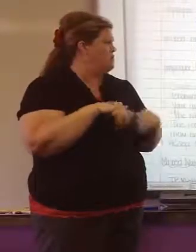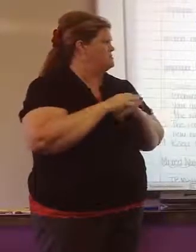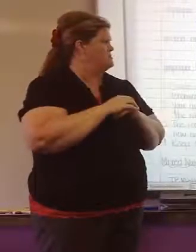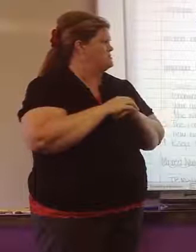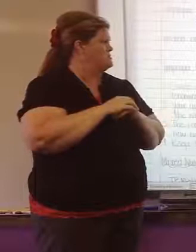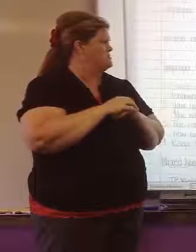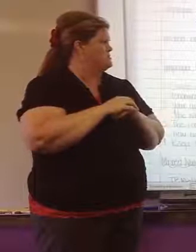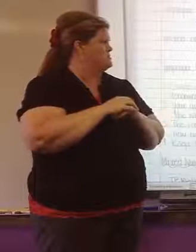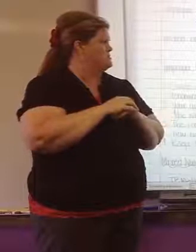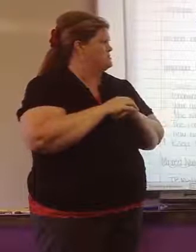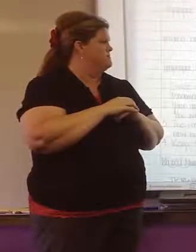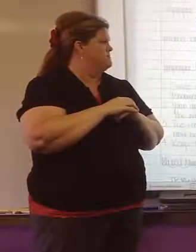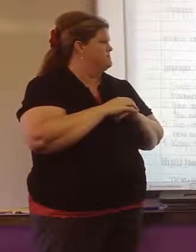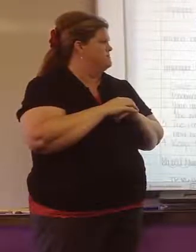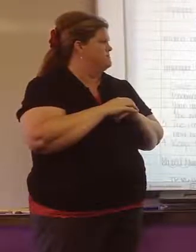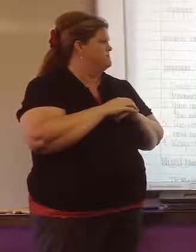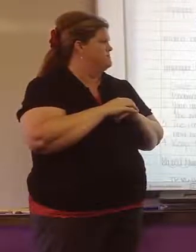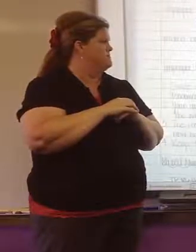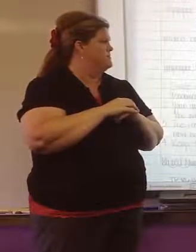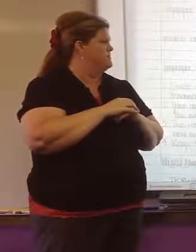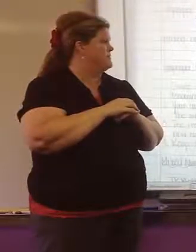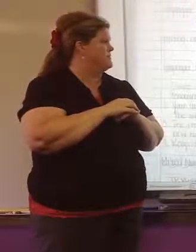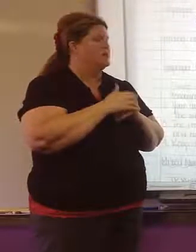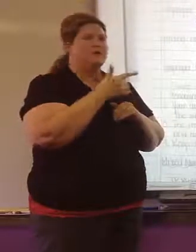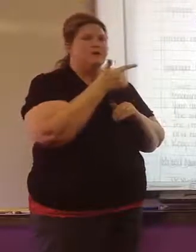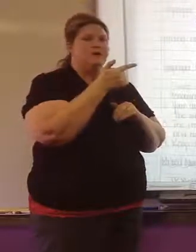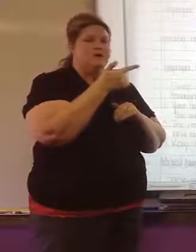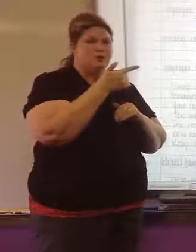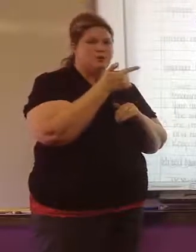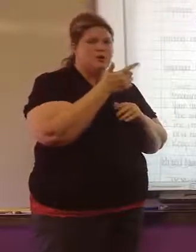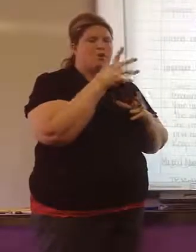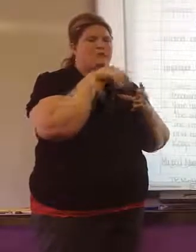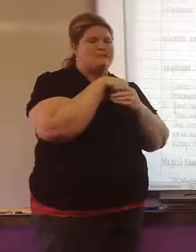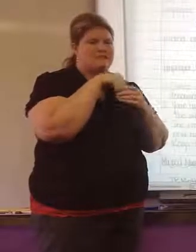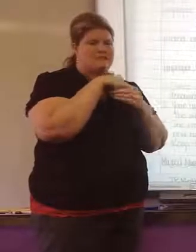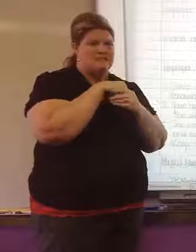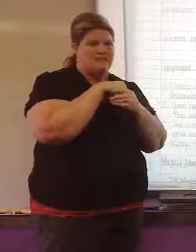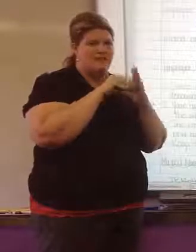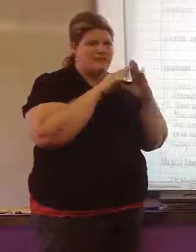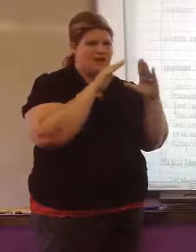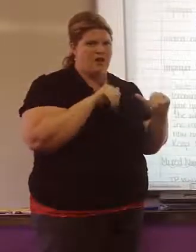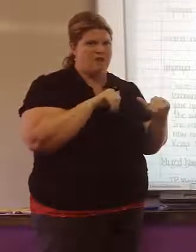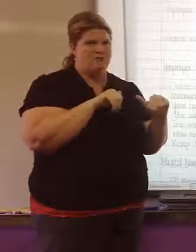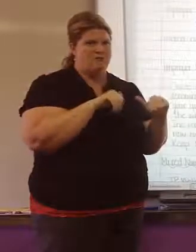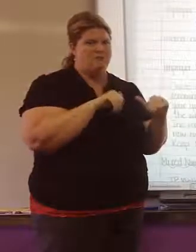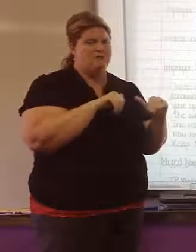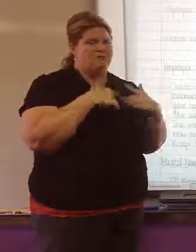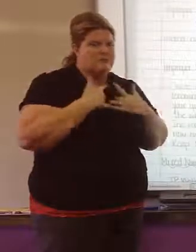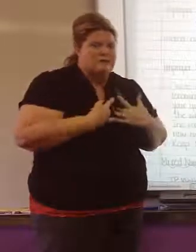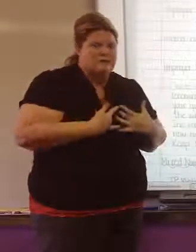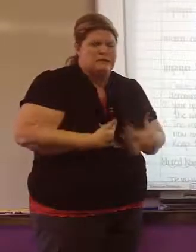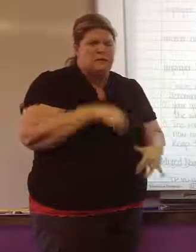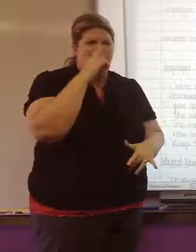let me in. That shows you that 21 goes inside the house. Your naked mole rat